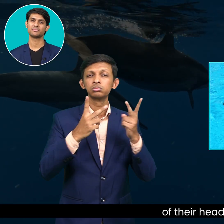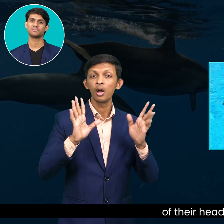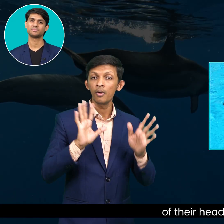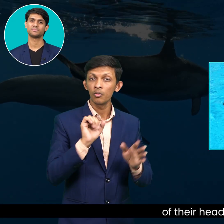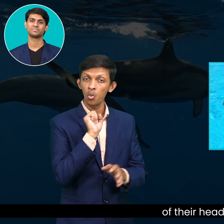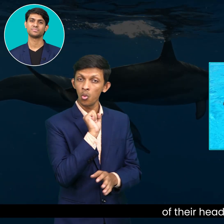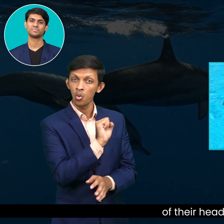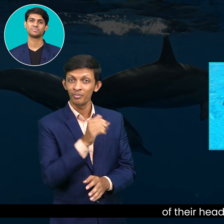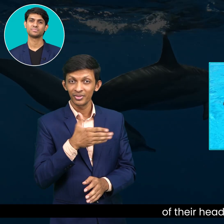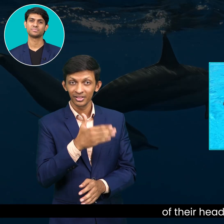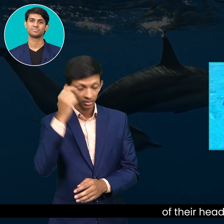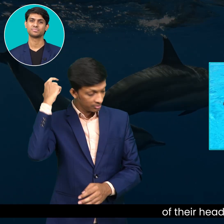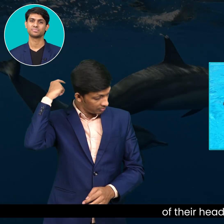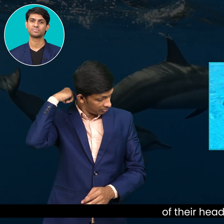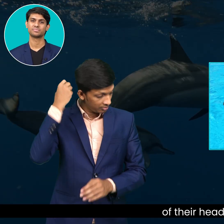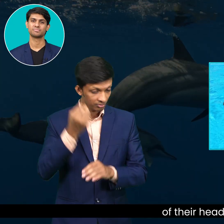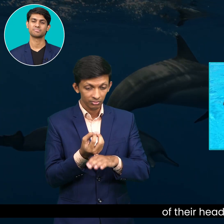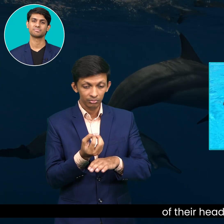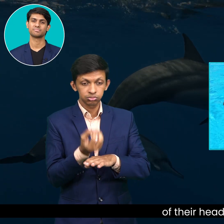heads.